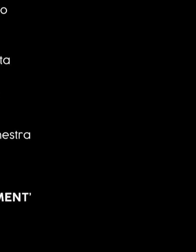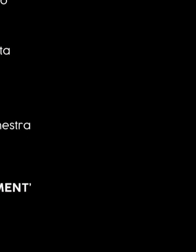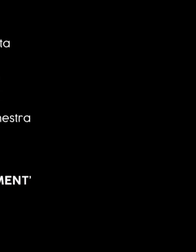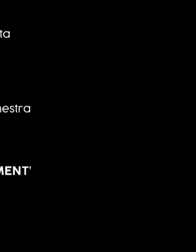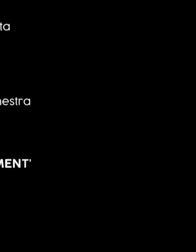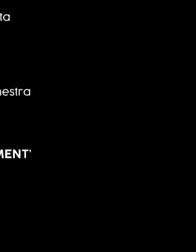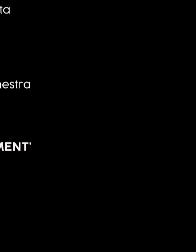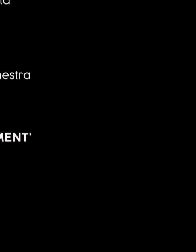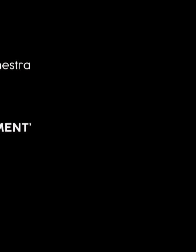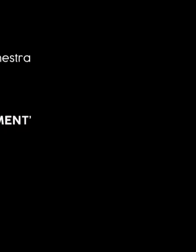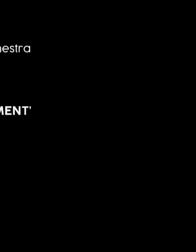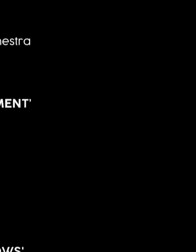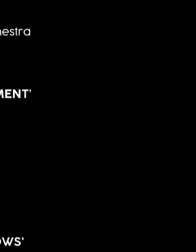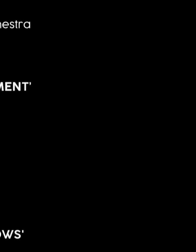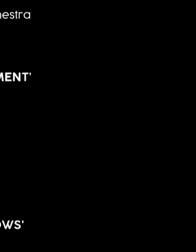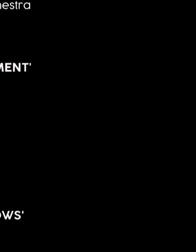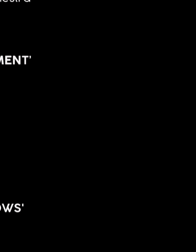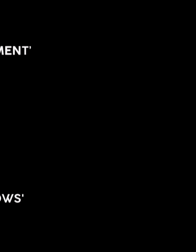stay anchored,